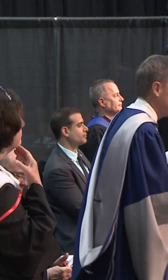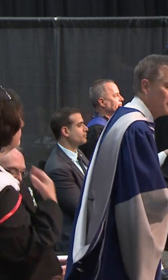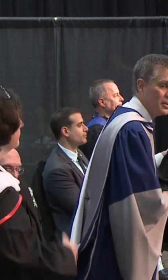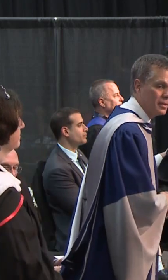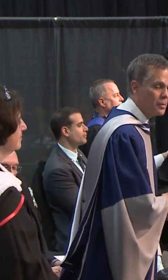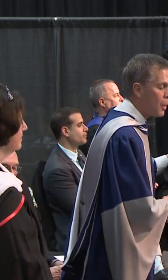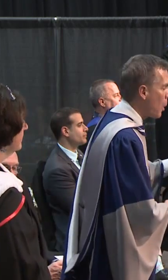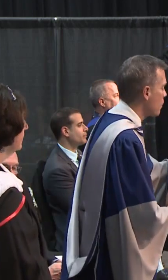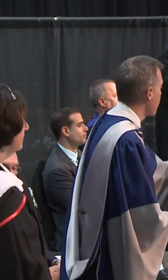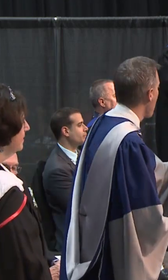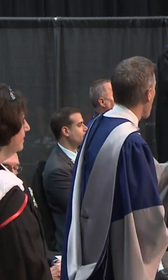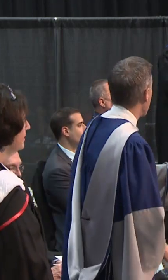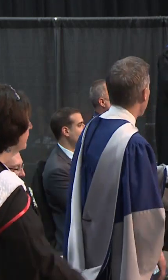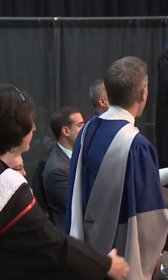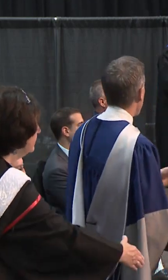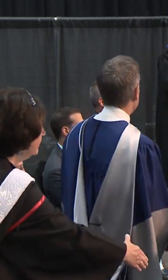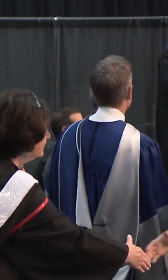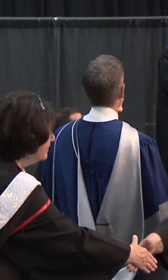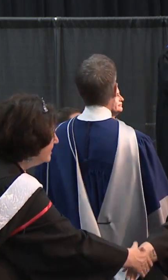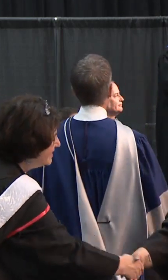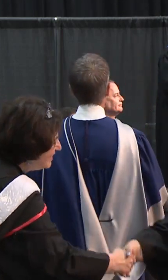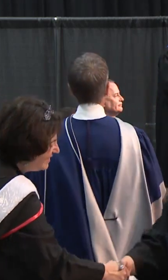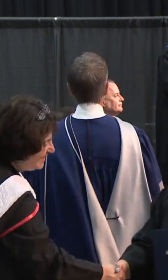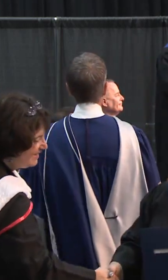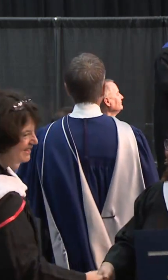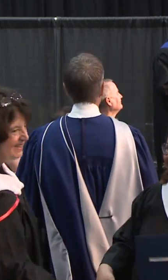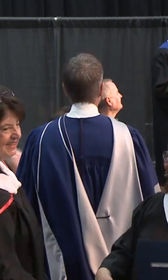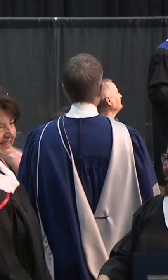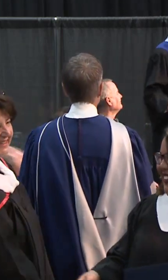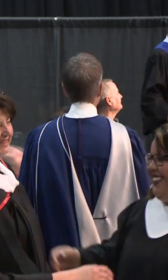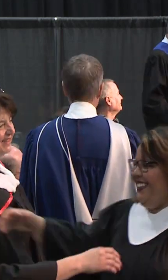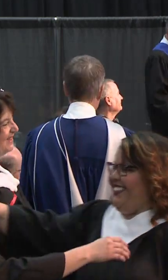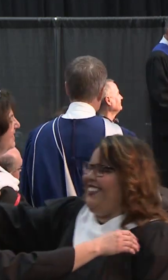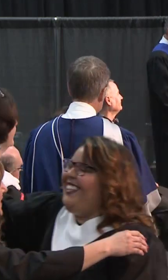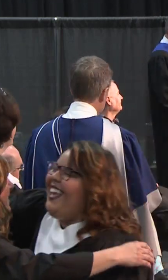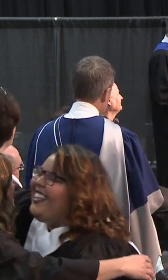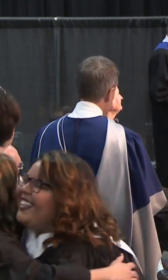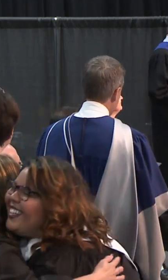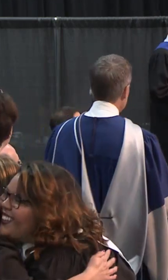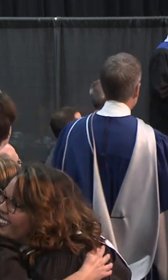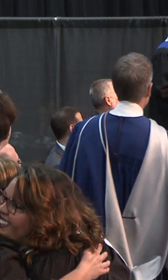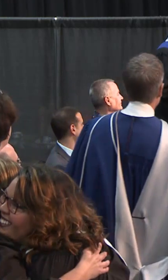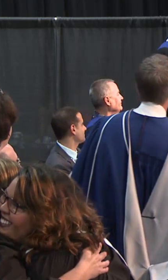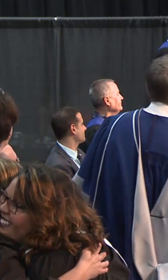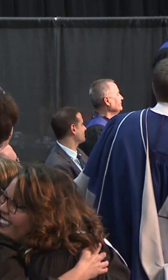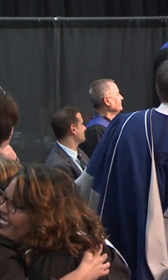With honors, Savannah Ross.